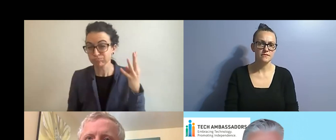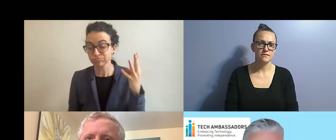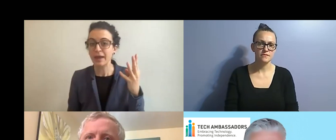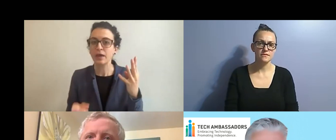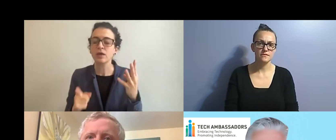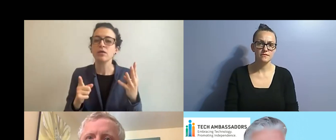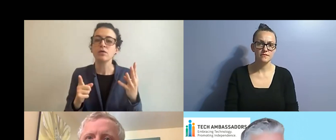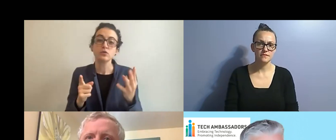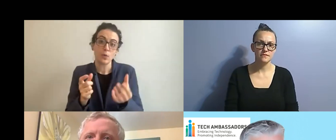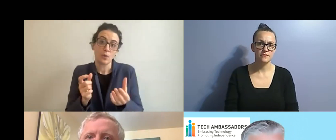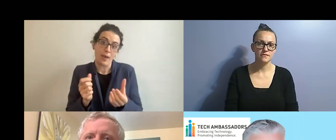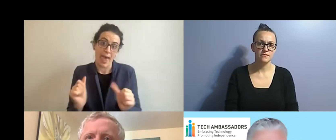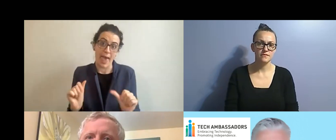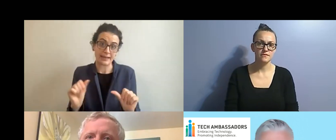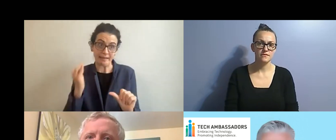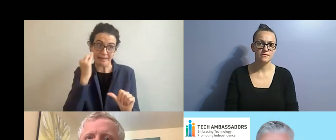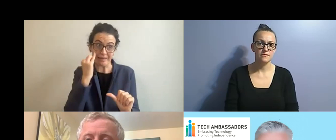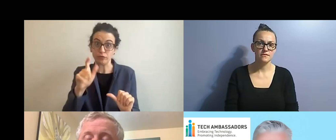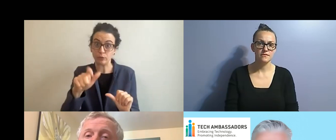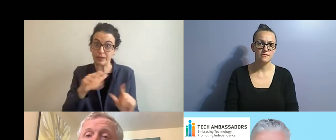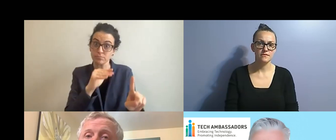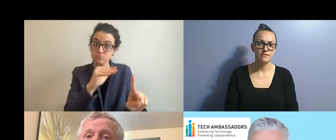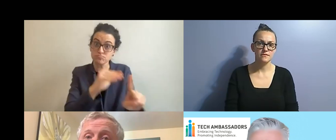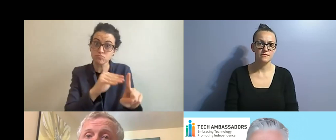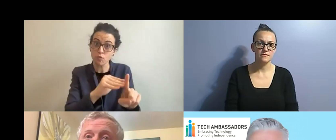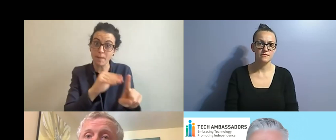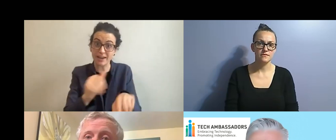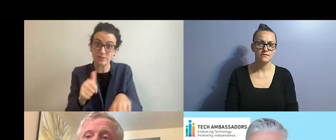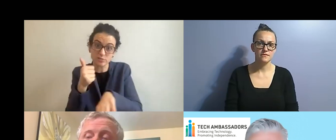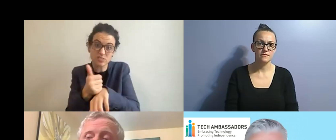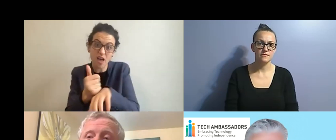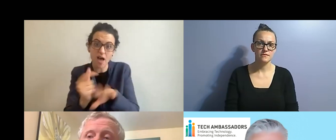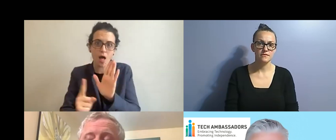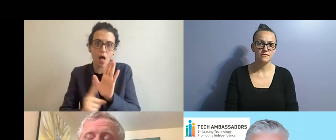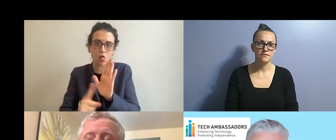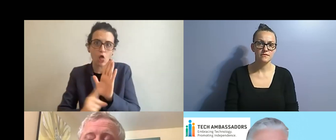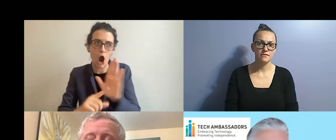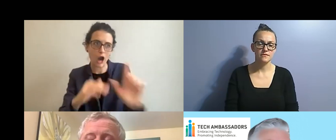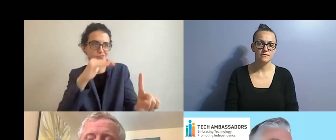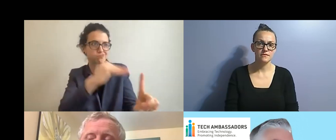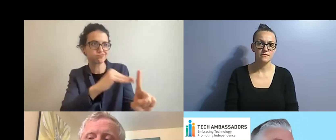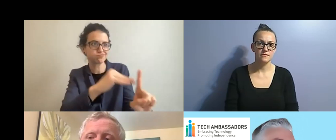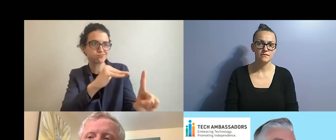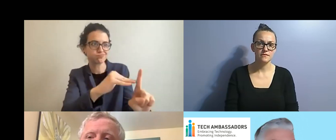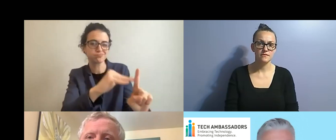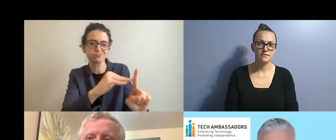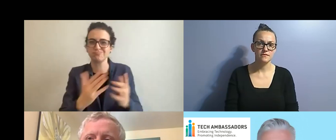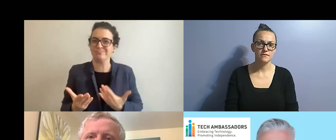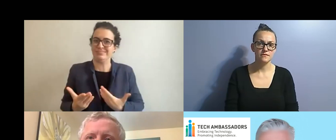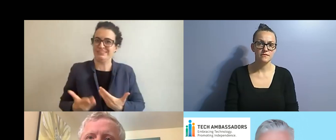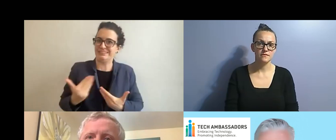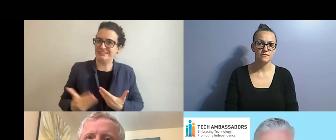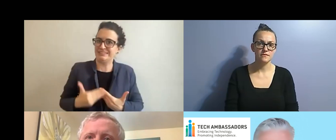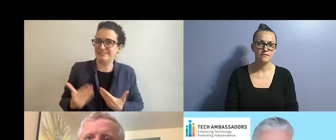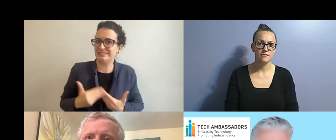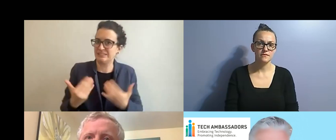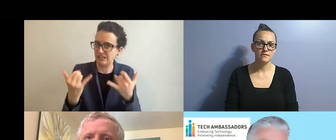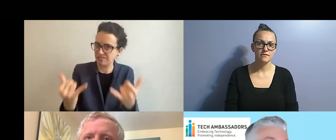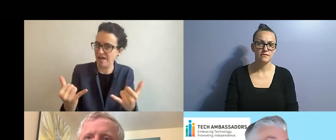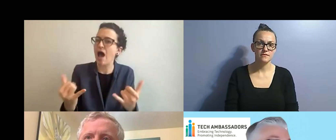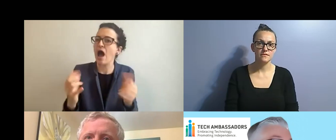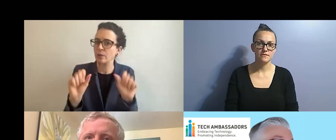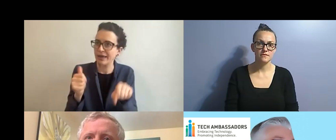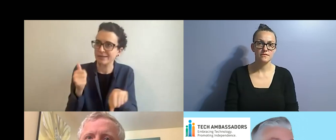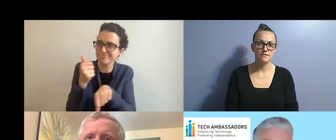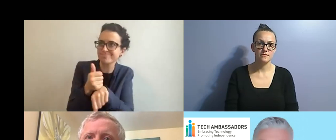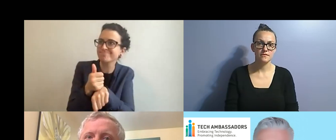at a particular time of day, right? Right, you could do that too. Super easy and in terms of just daily